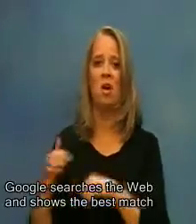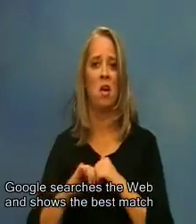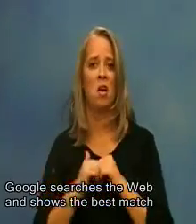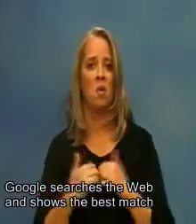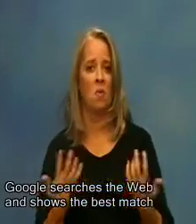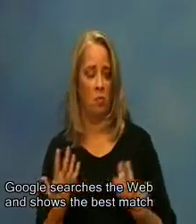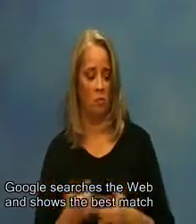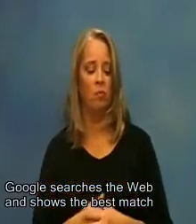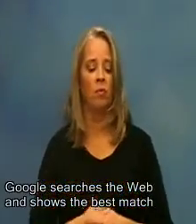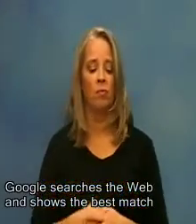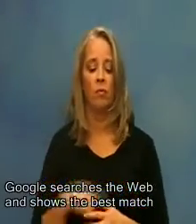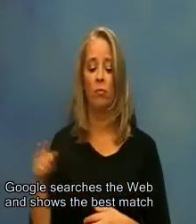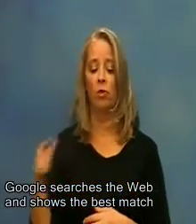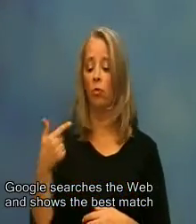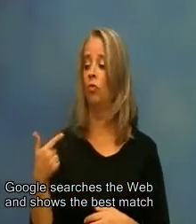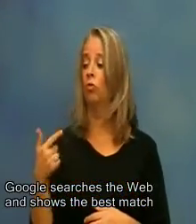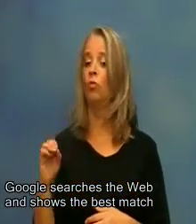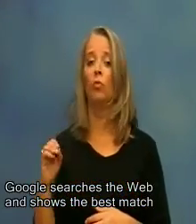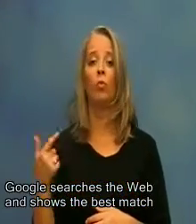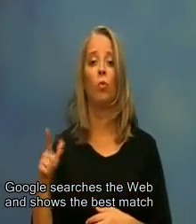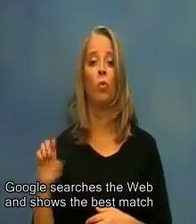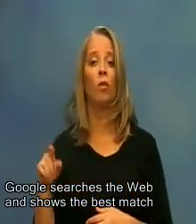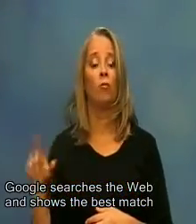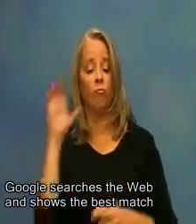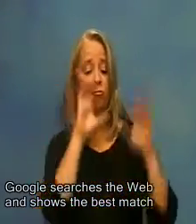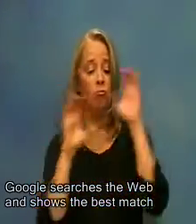Google searches the web and shows the best match